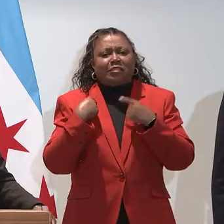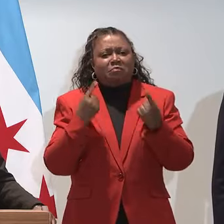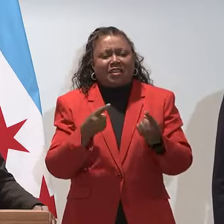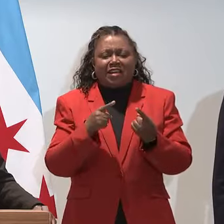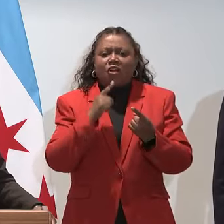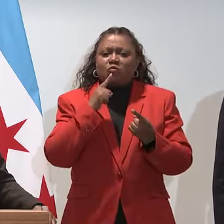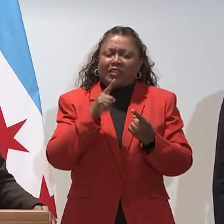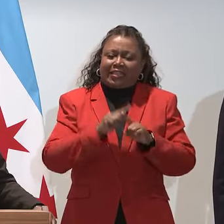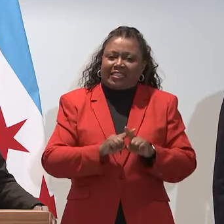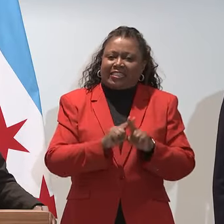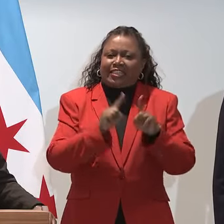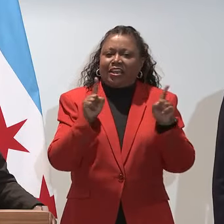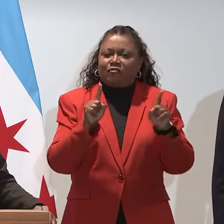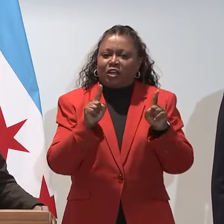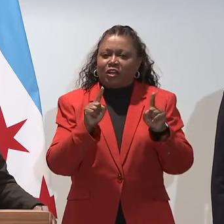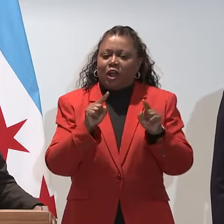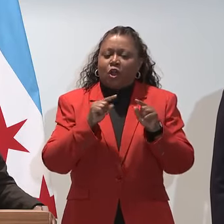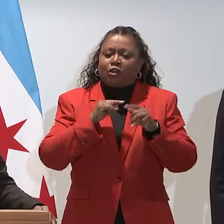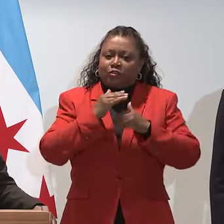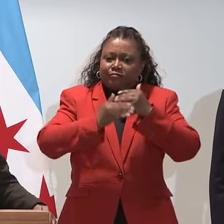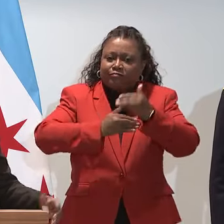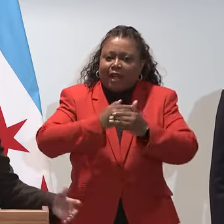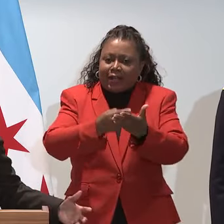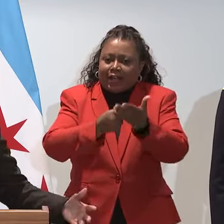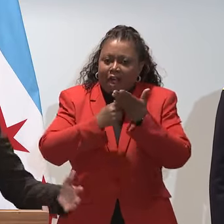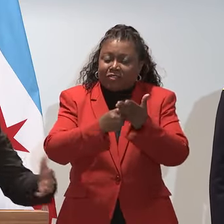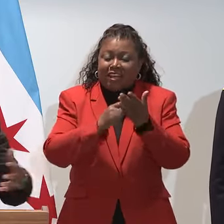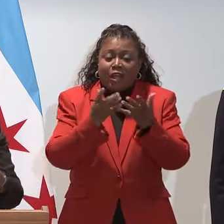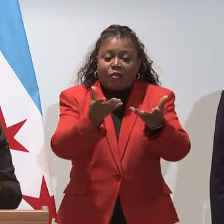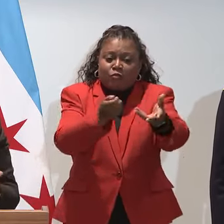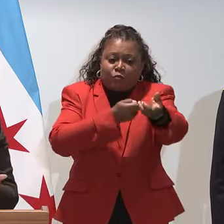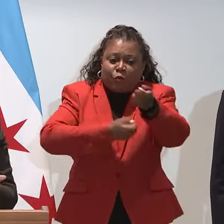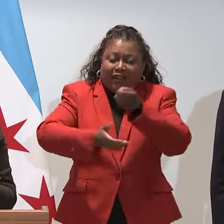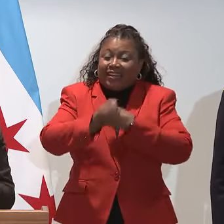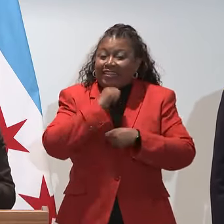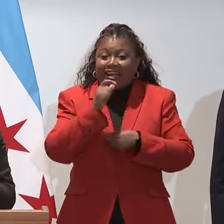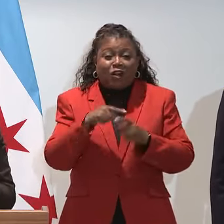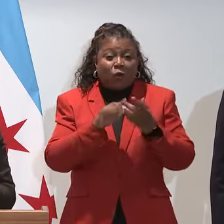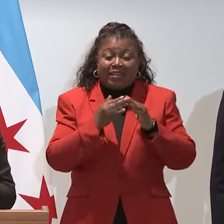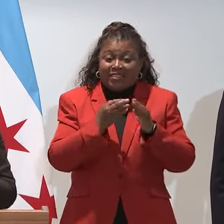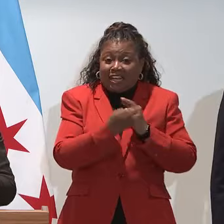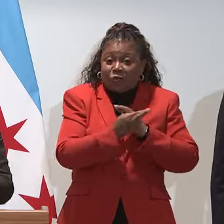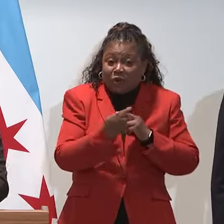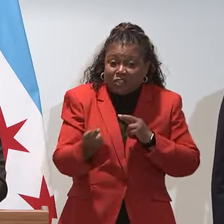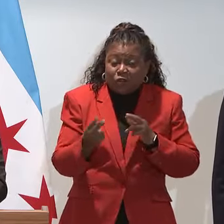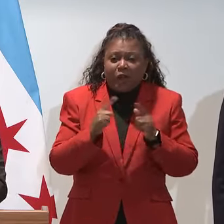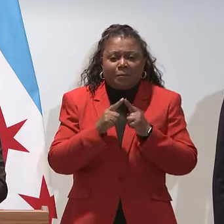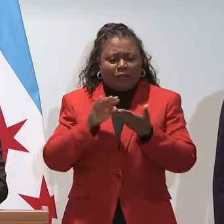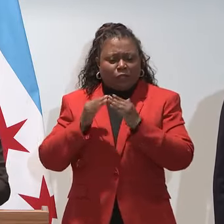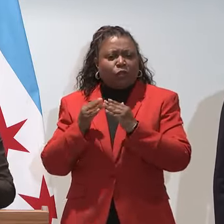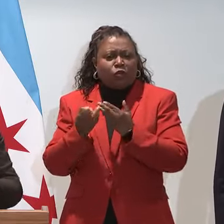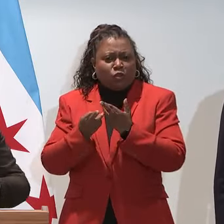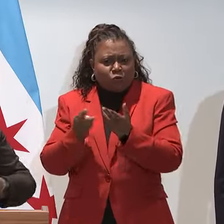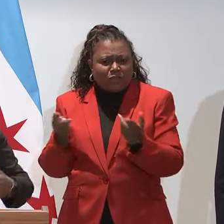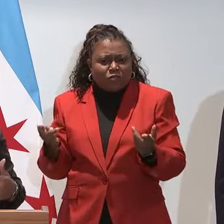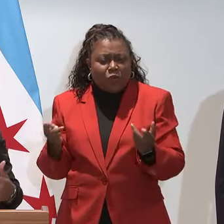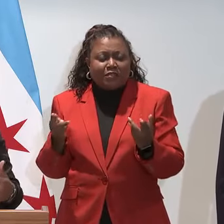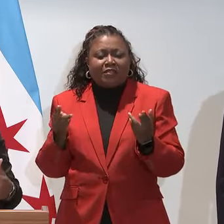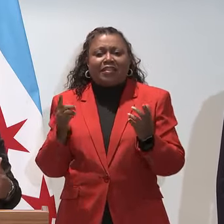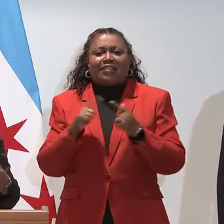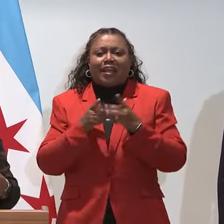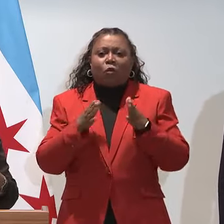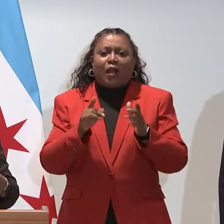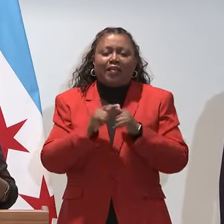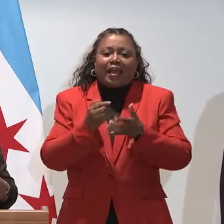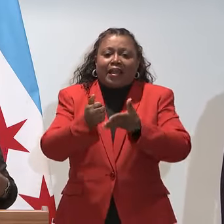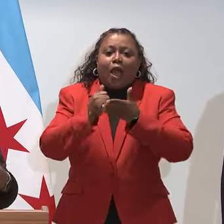a very different granular conversation, bringing in not only city resources, but community resources in a